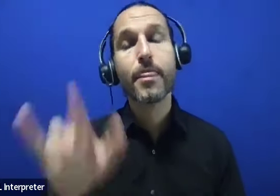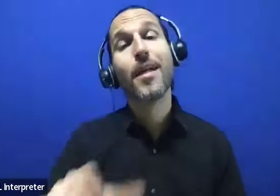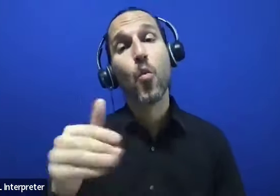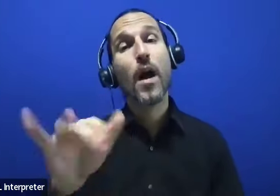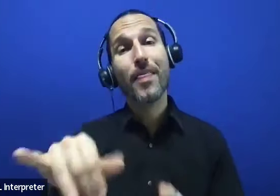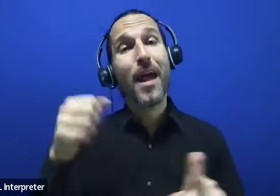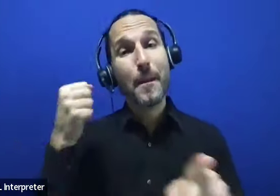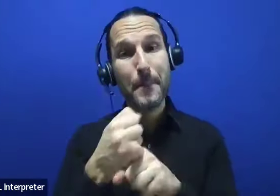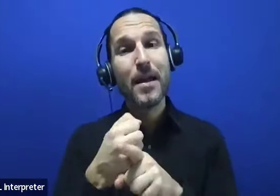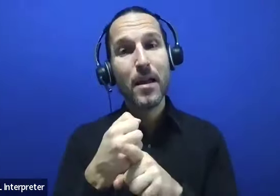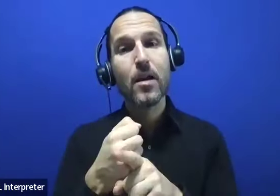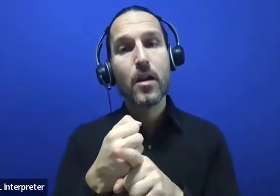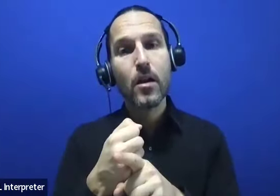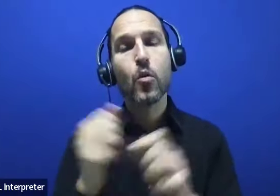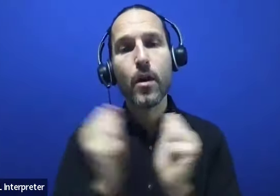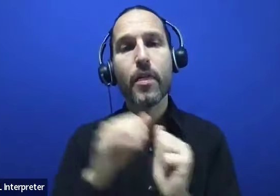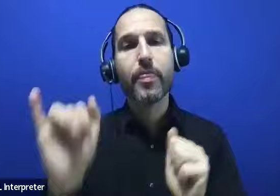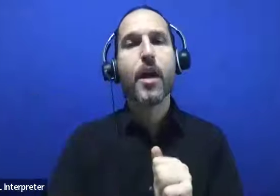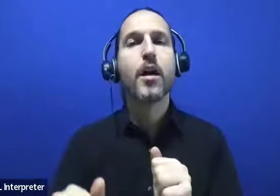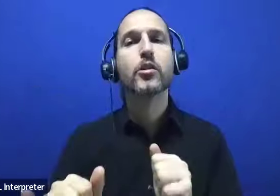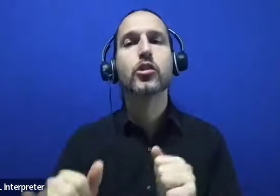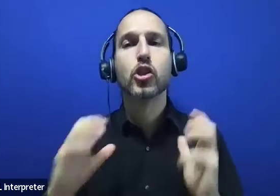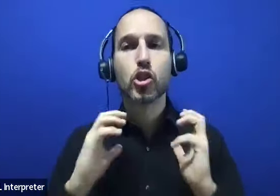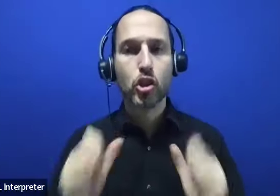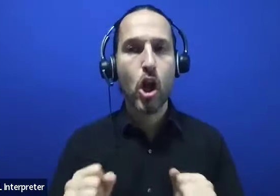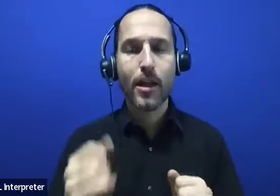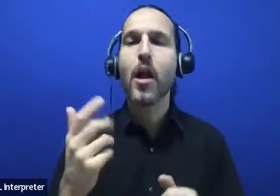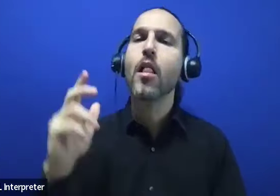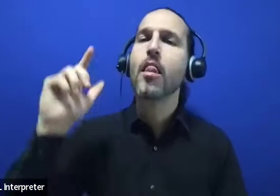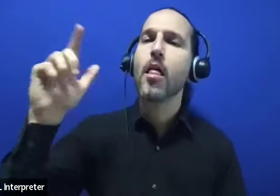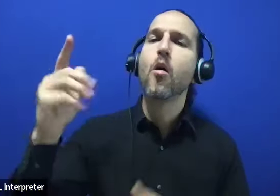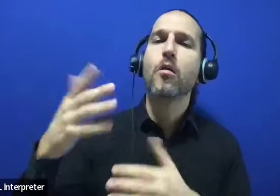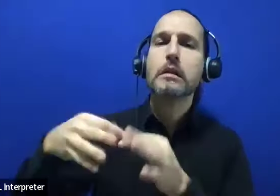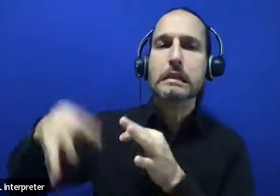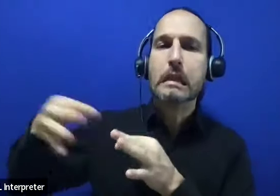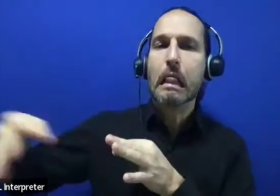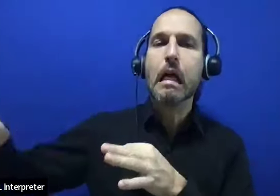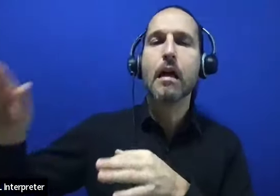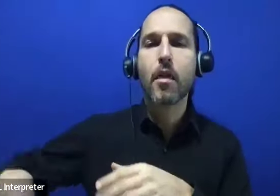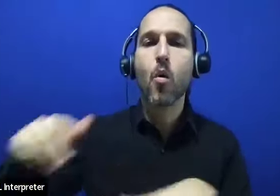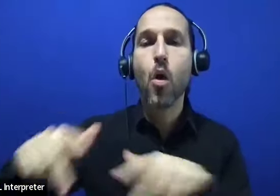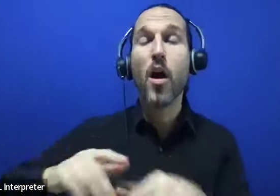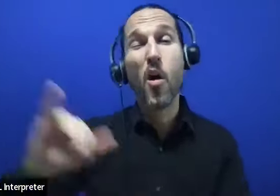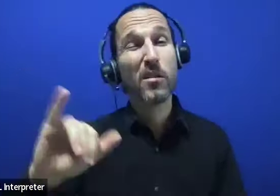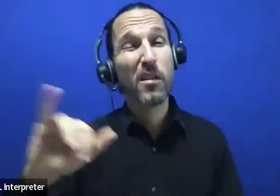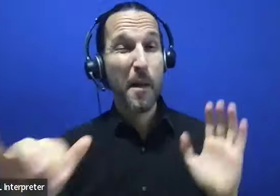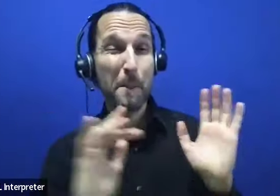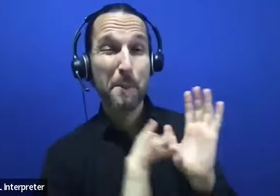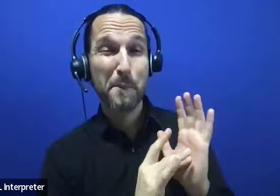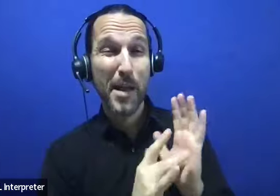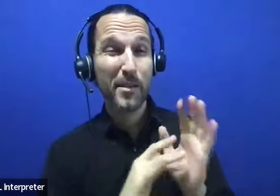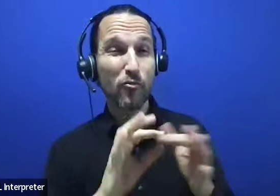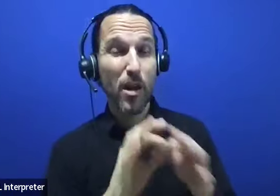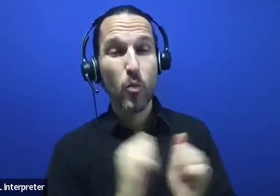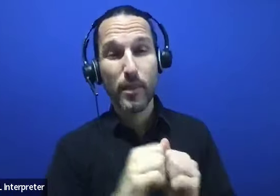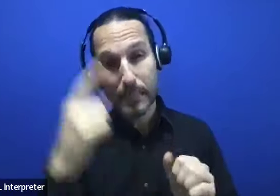Impacted with charge, but particularly for those who walk later. Number of psychotropic medications. I was just curious about this.